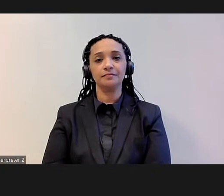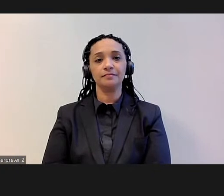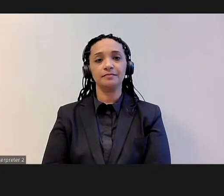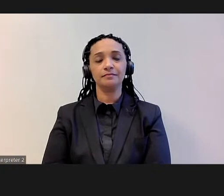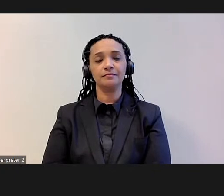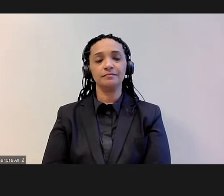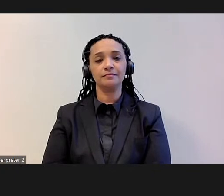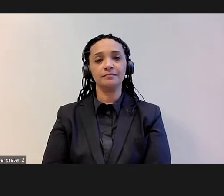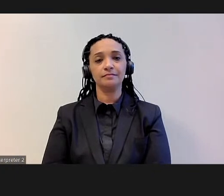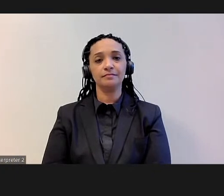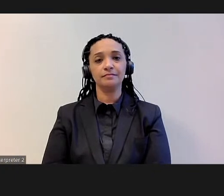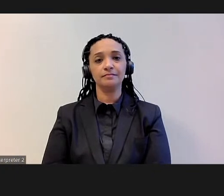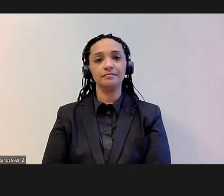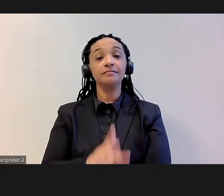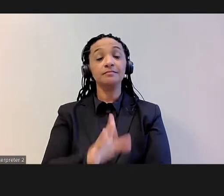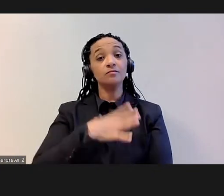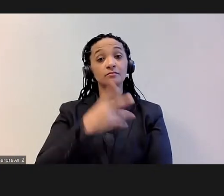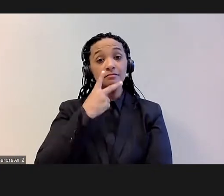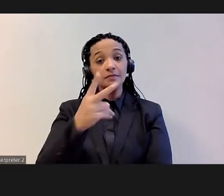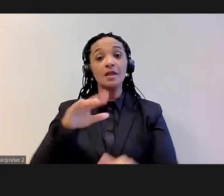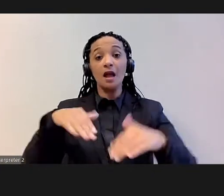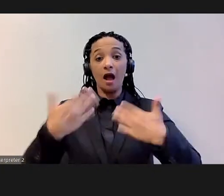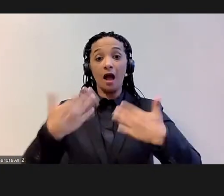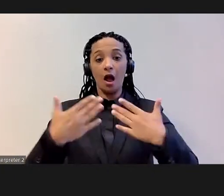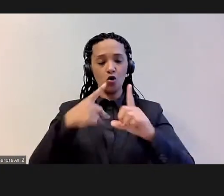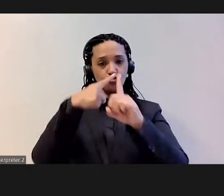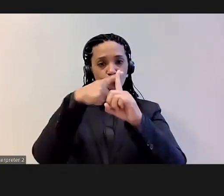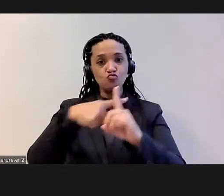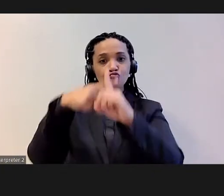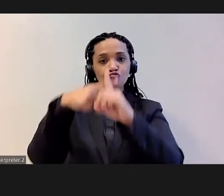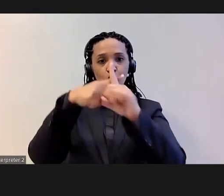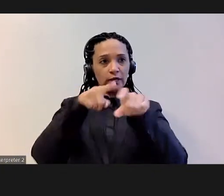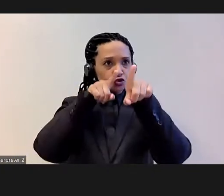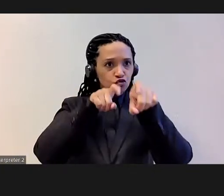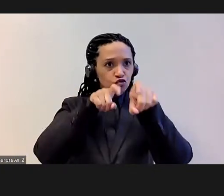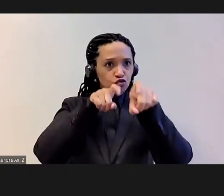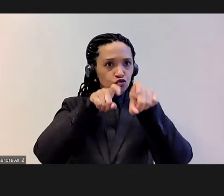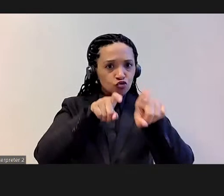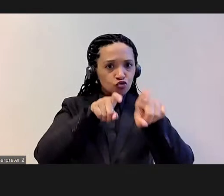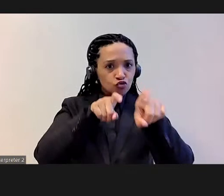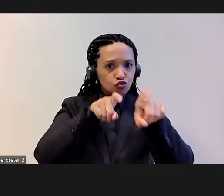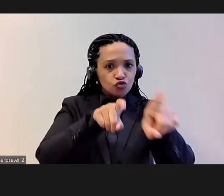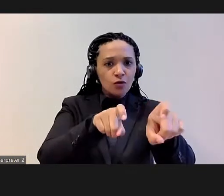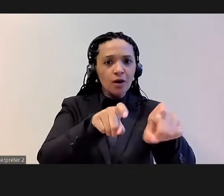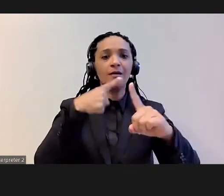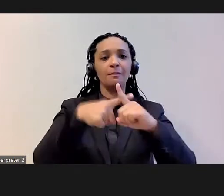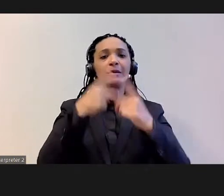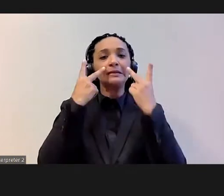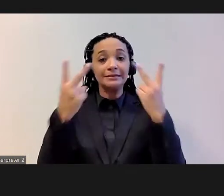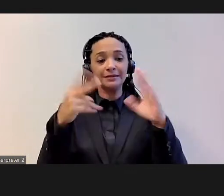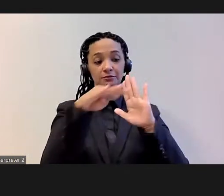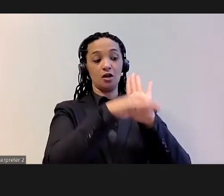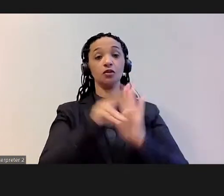against the SDGs and the Agenda 2063, an example that's